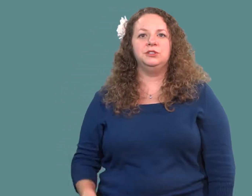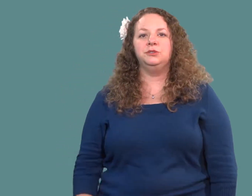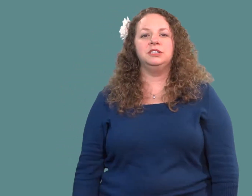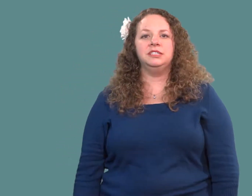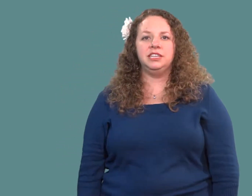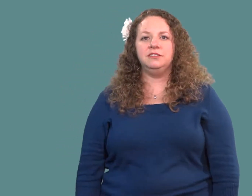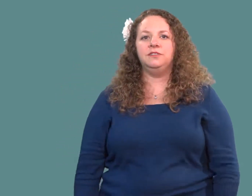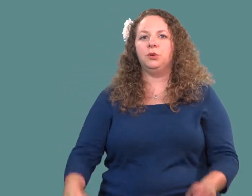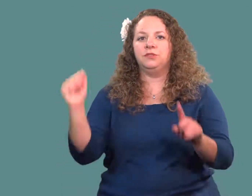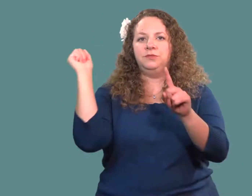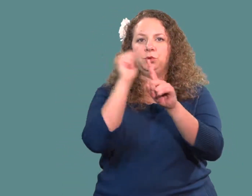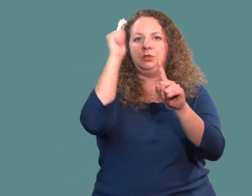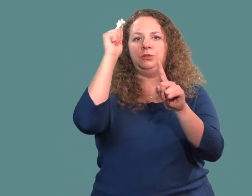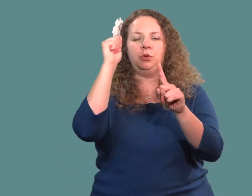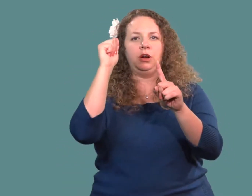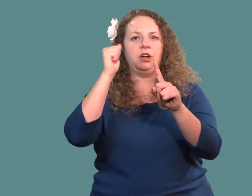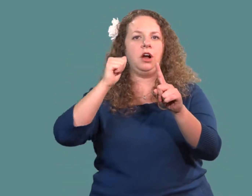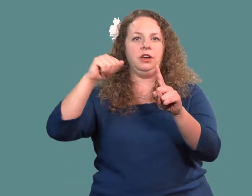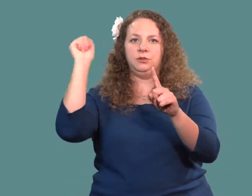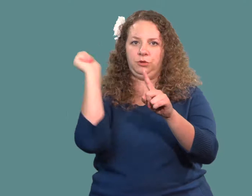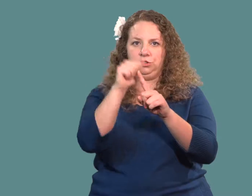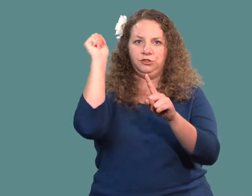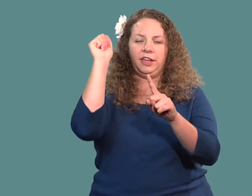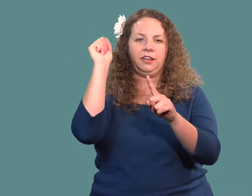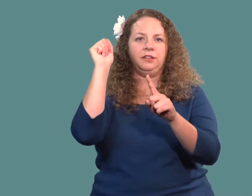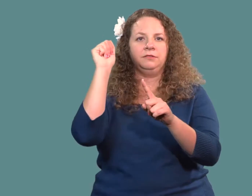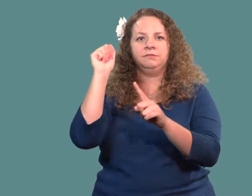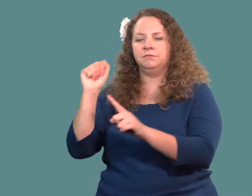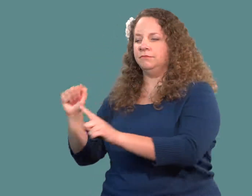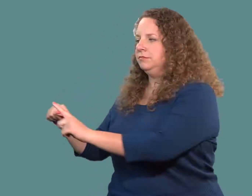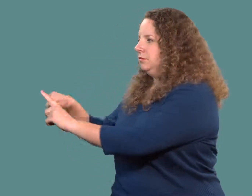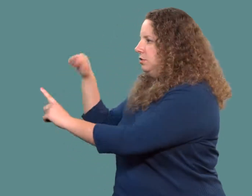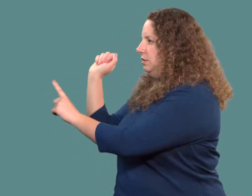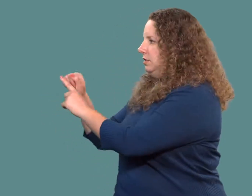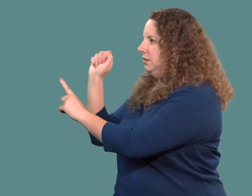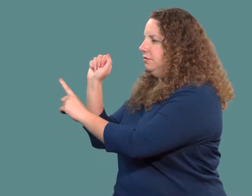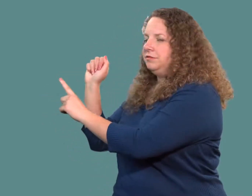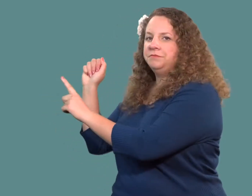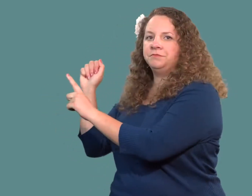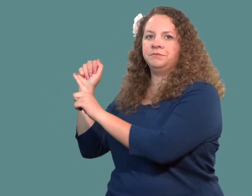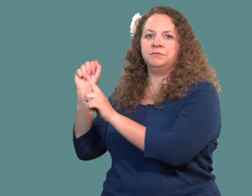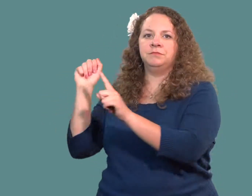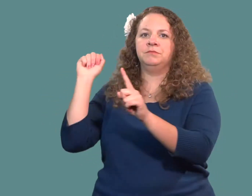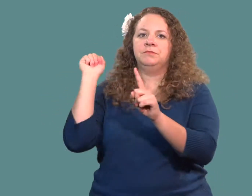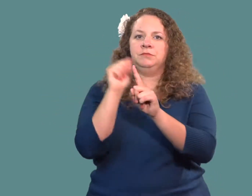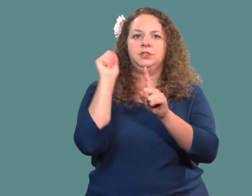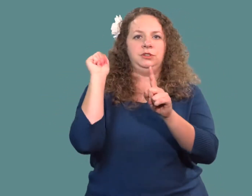To deceive or fool or con or trick, to deceive. This can also